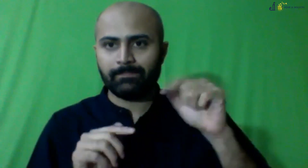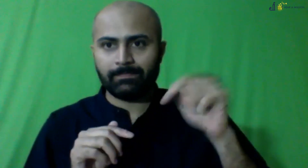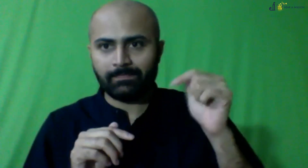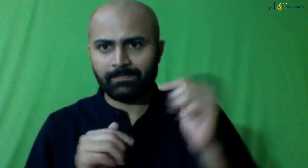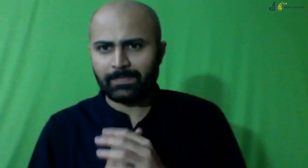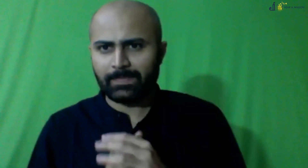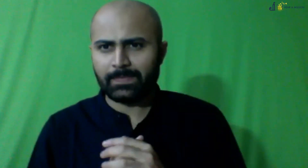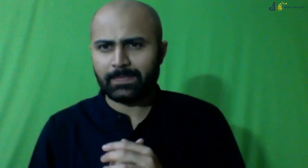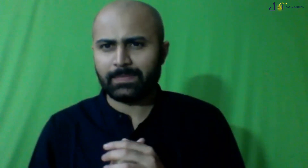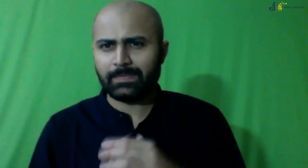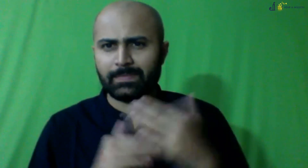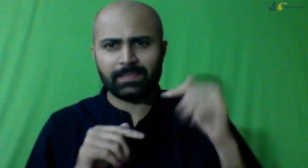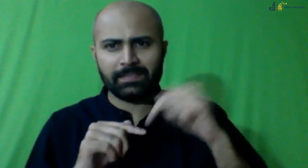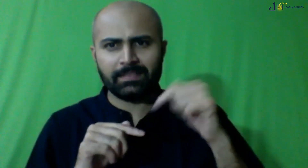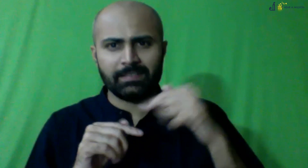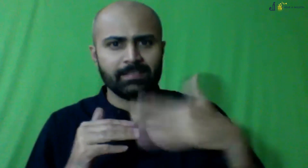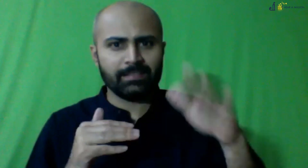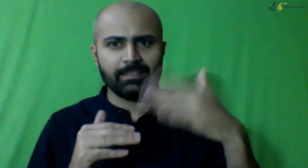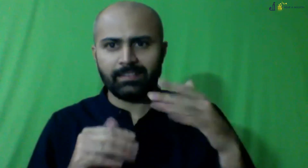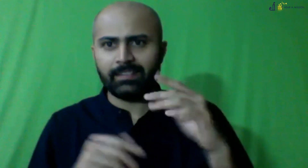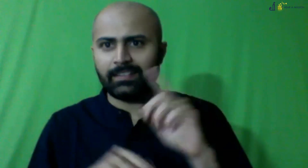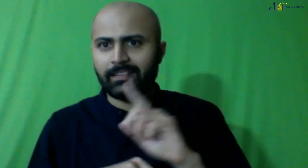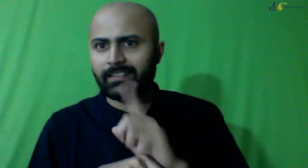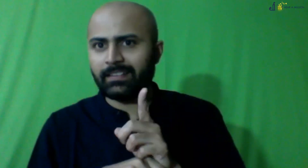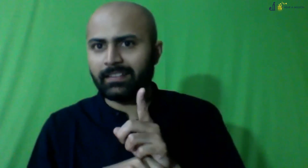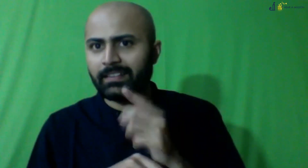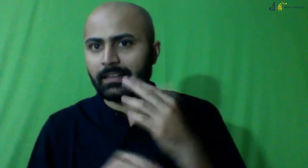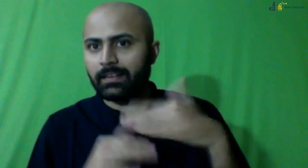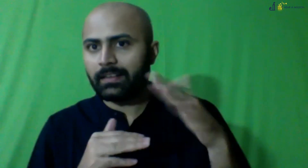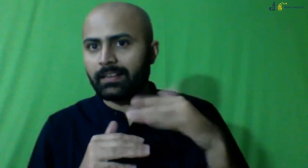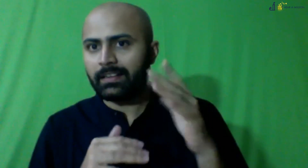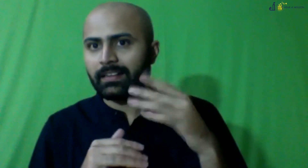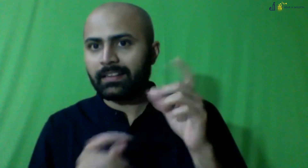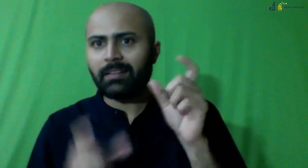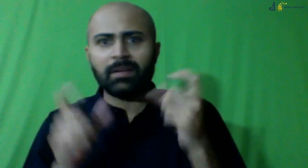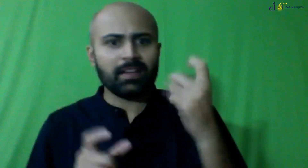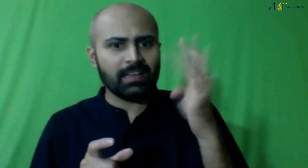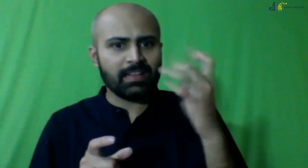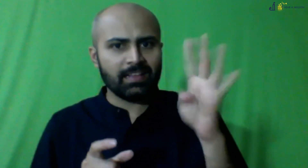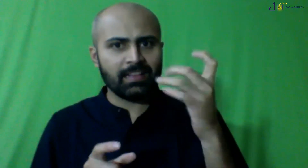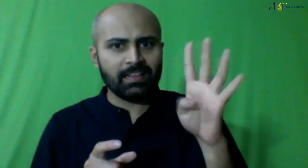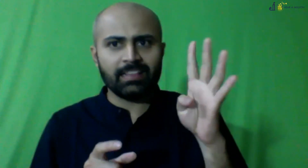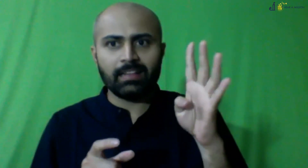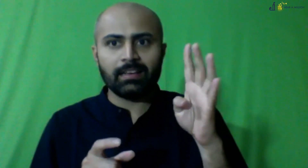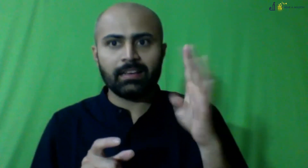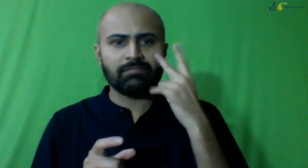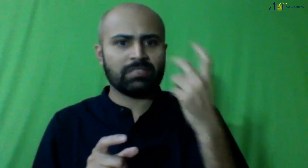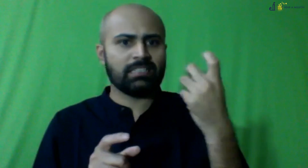yes, first yes, second no, third maybe. So still poll is